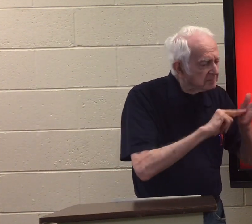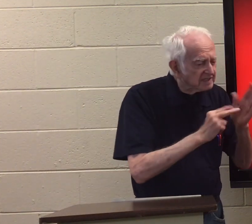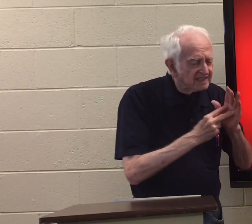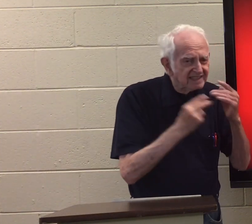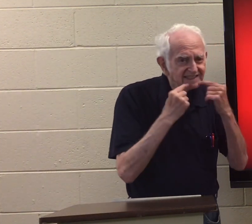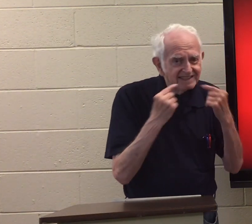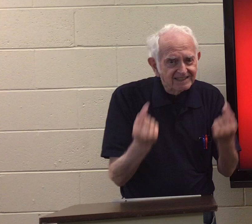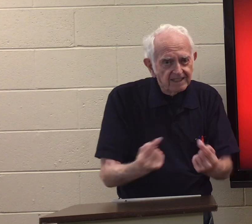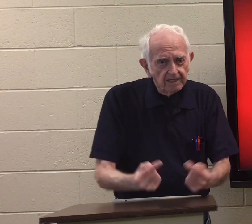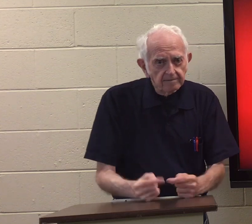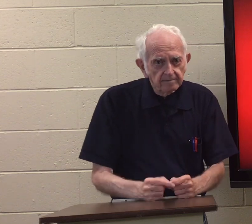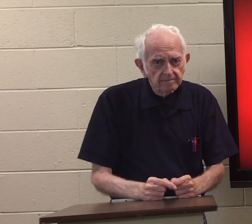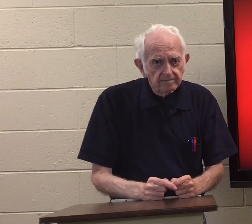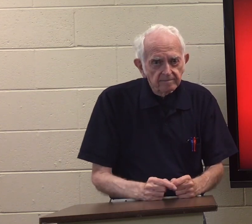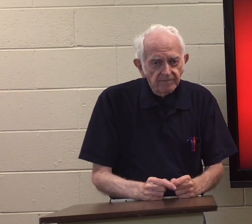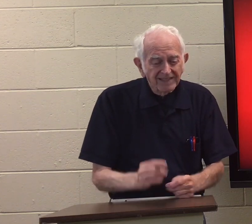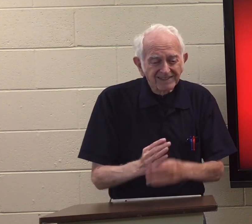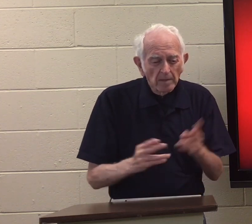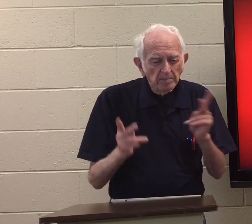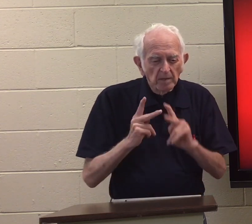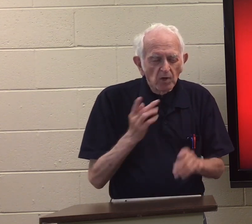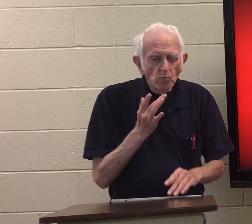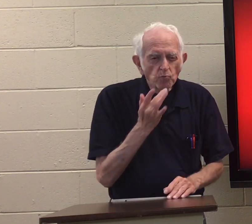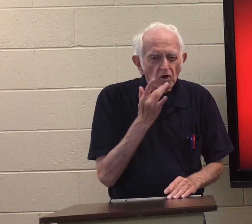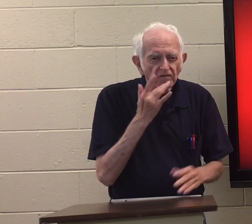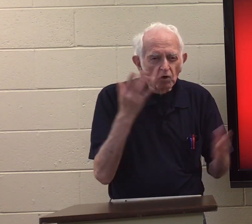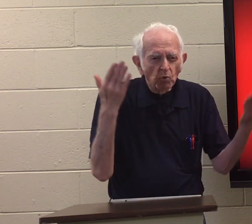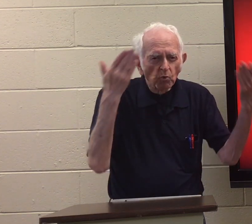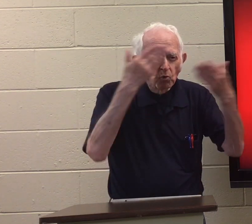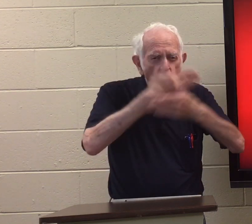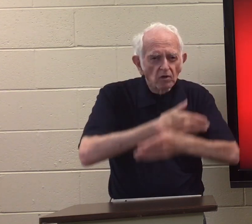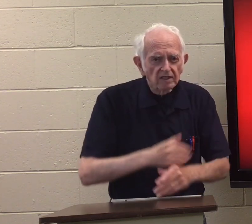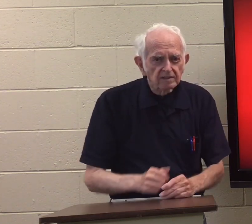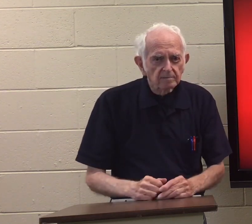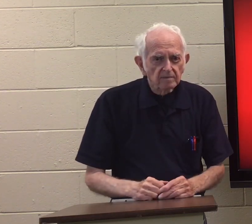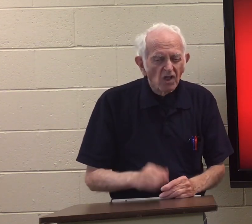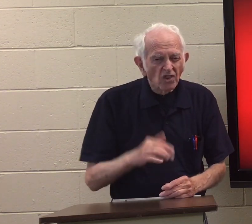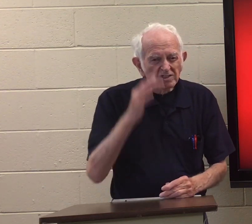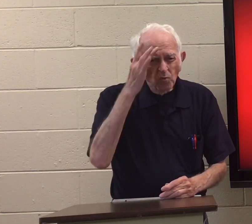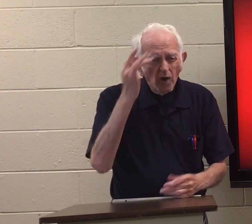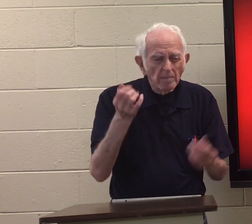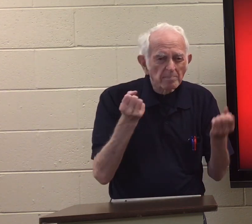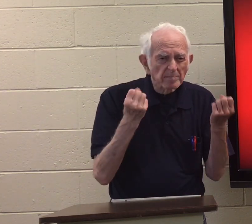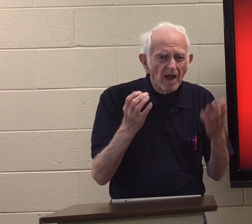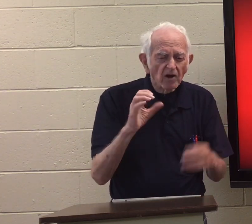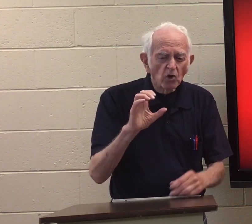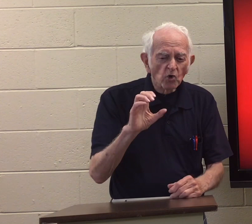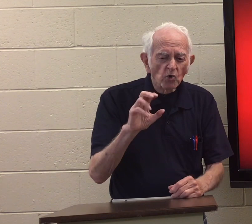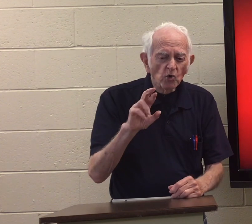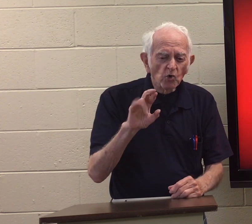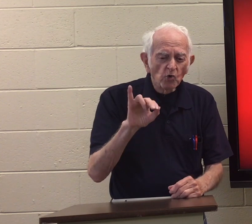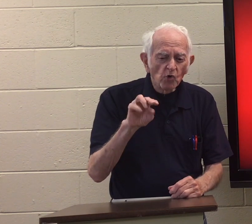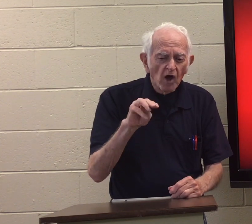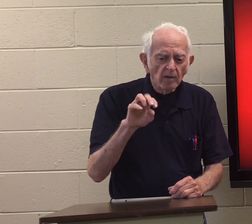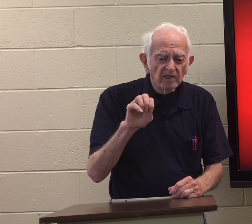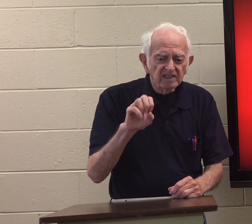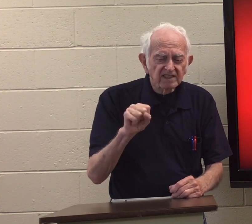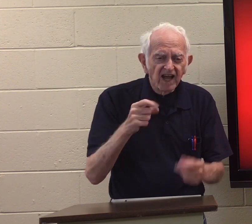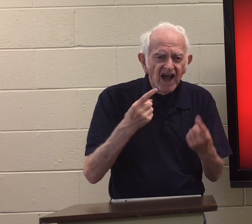Why? Because darkness means sin. Some people prefer the darkness. That's why many